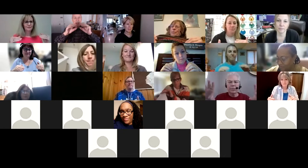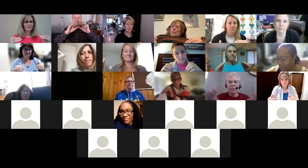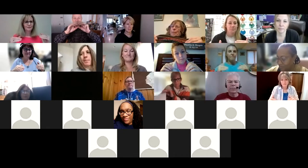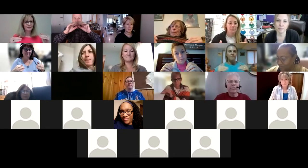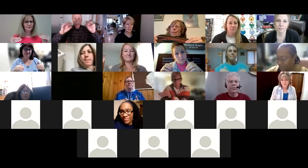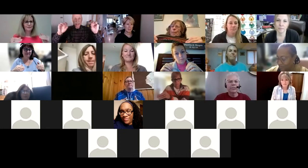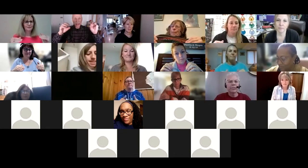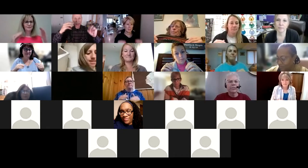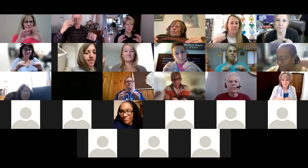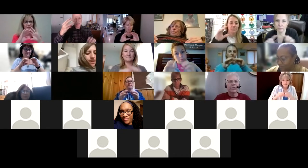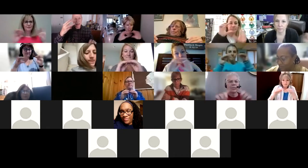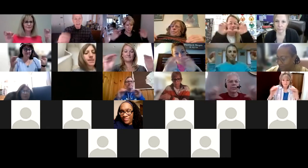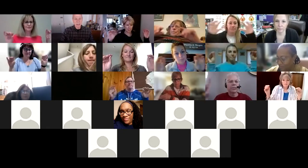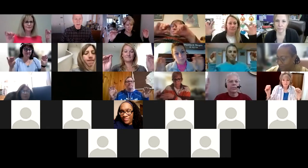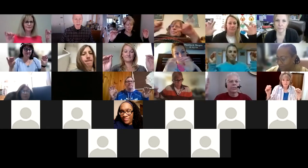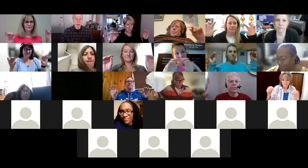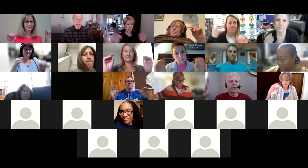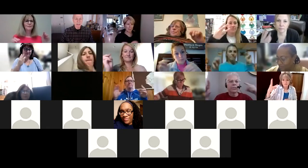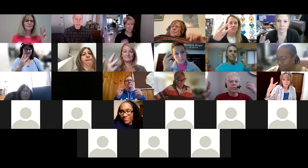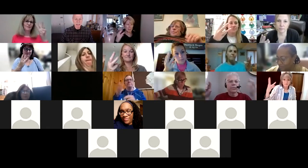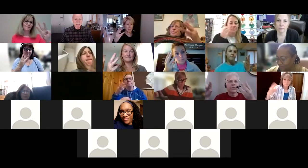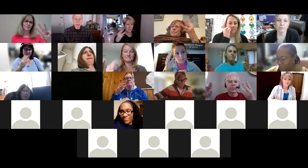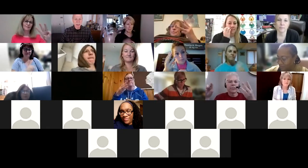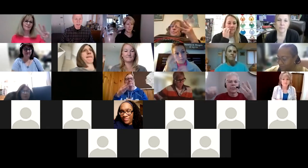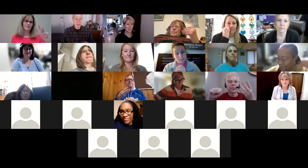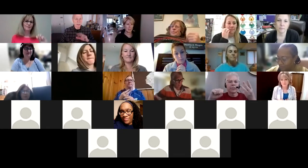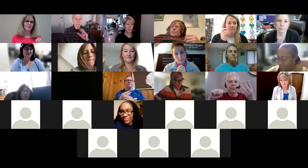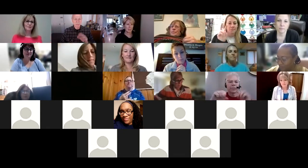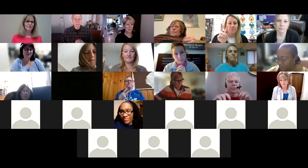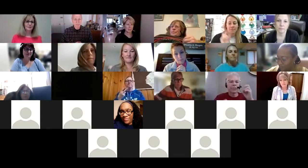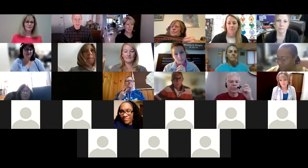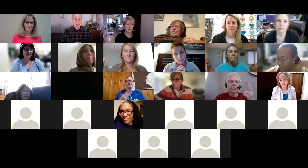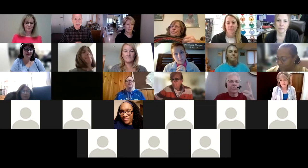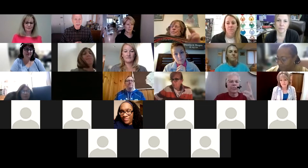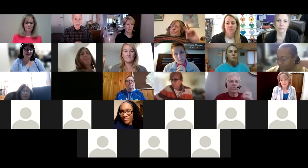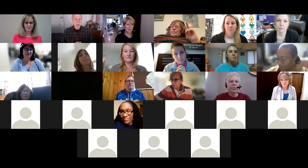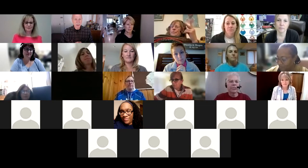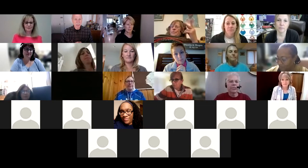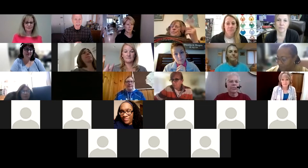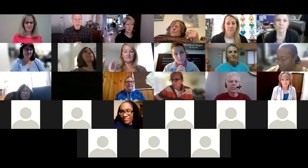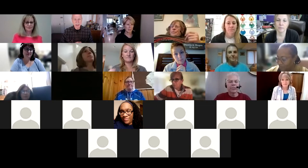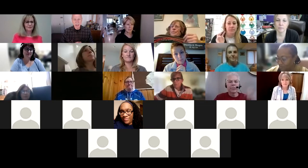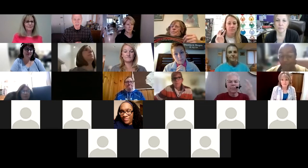have a thesis statement divided into three parts. Second major discovery. Here's the third major discovery.